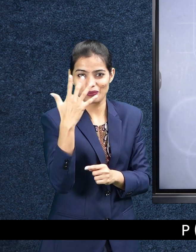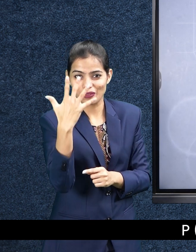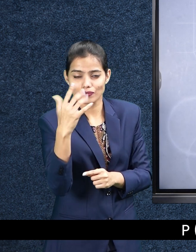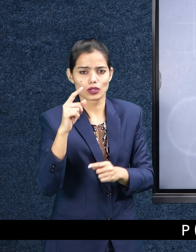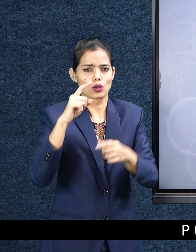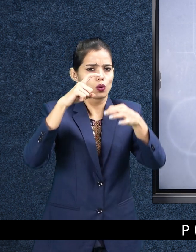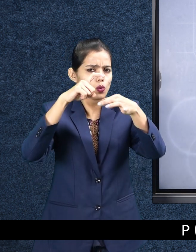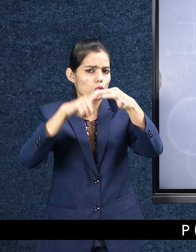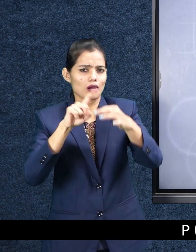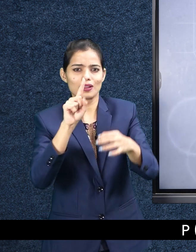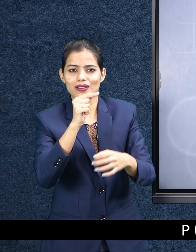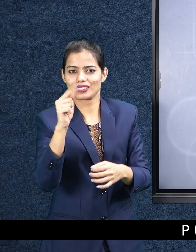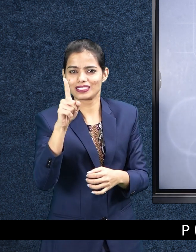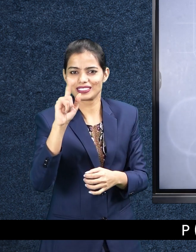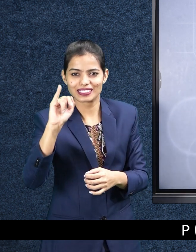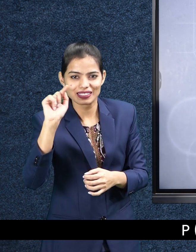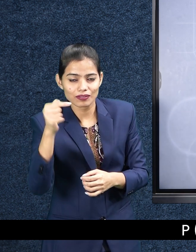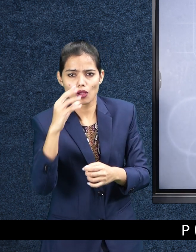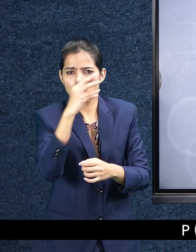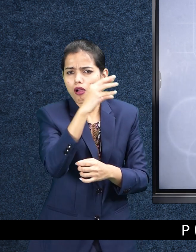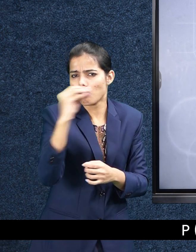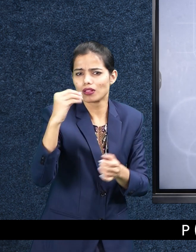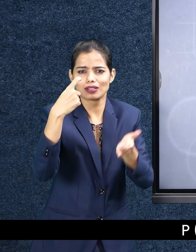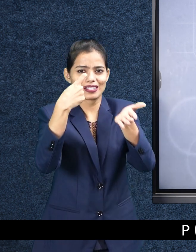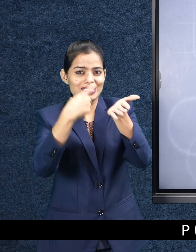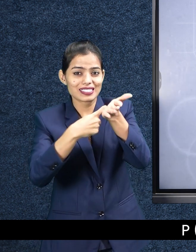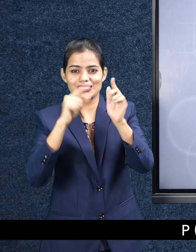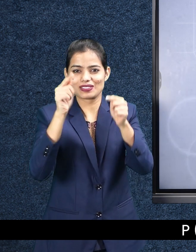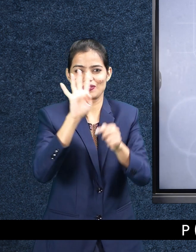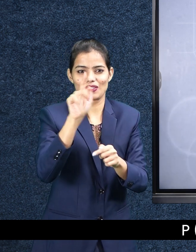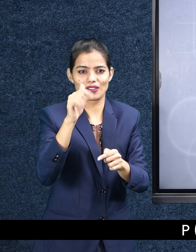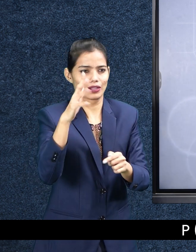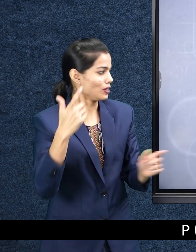1, 6 and R 4, 7.